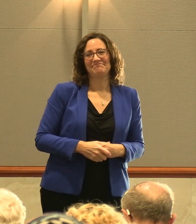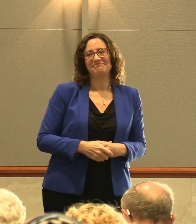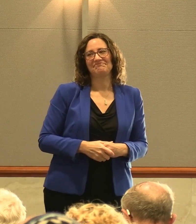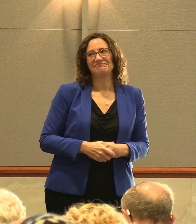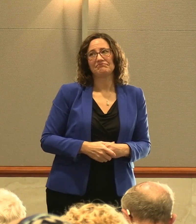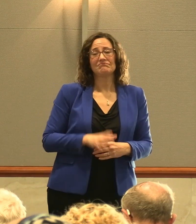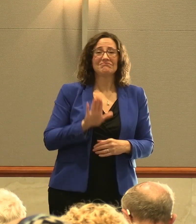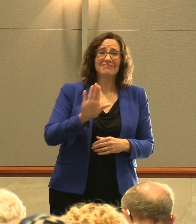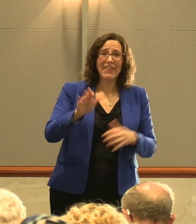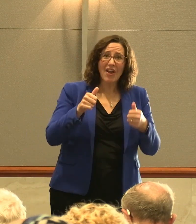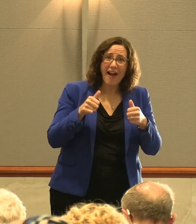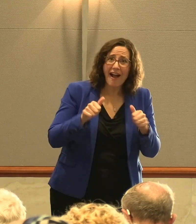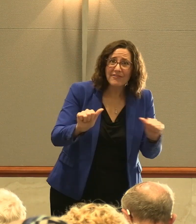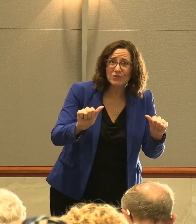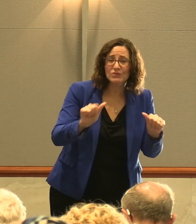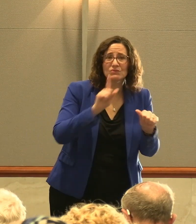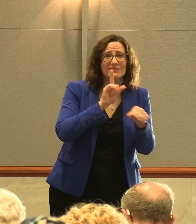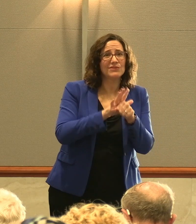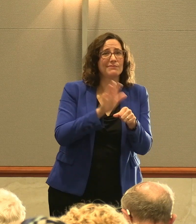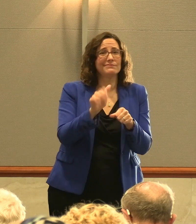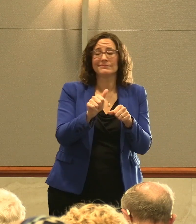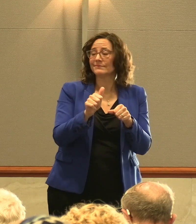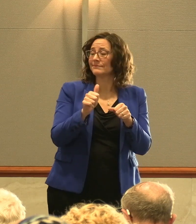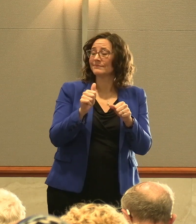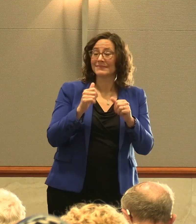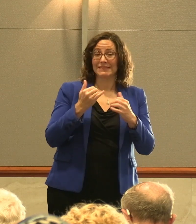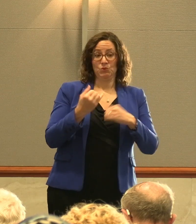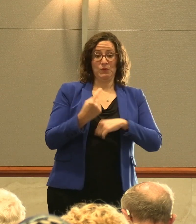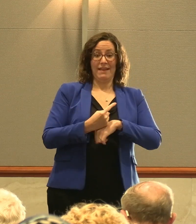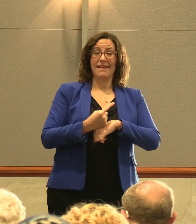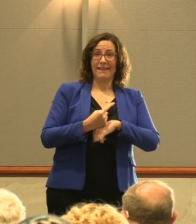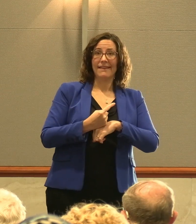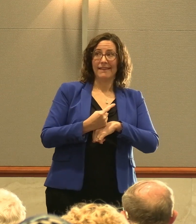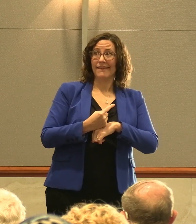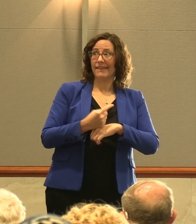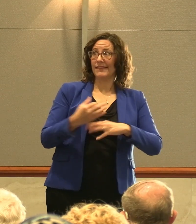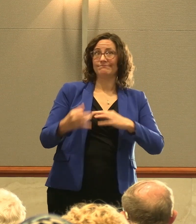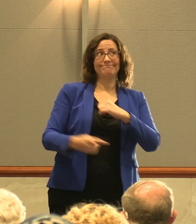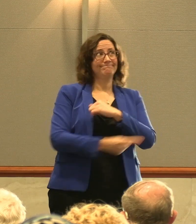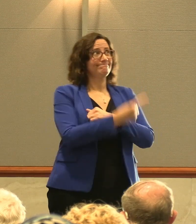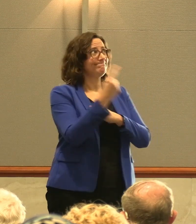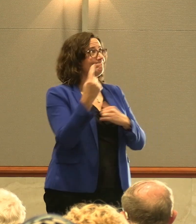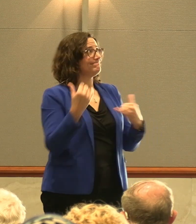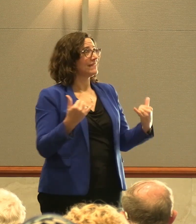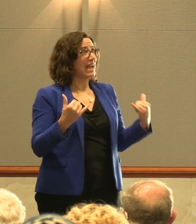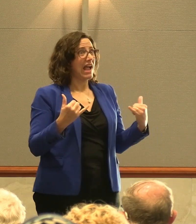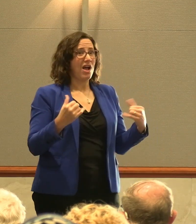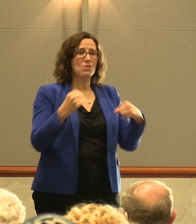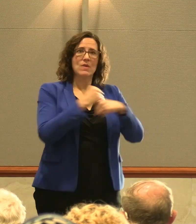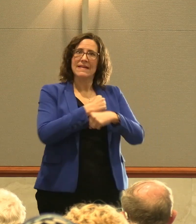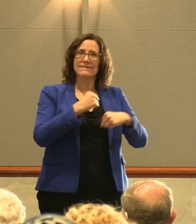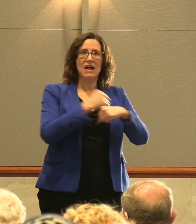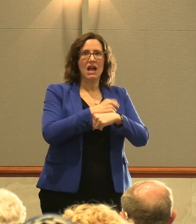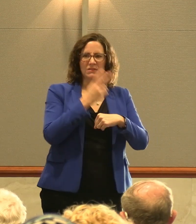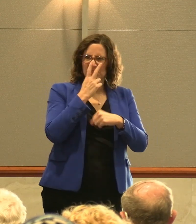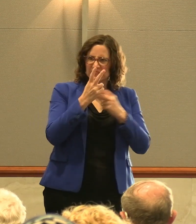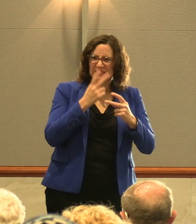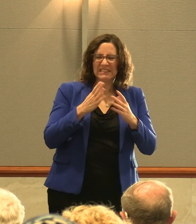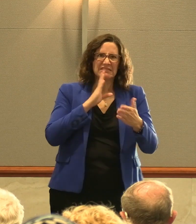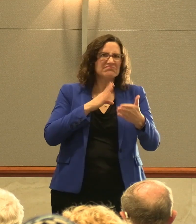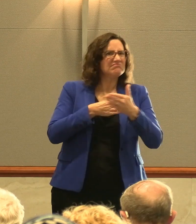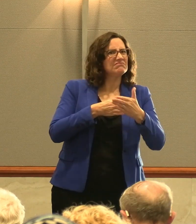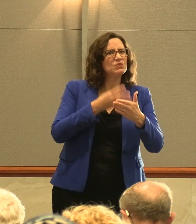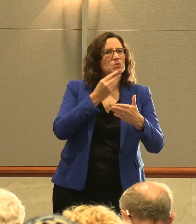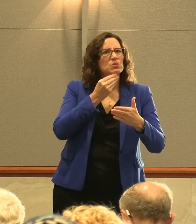Their efforts to make sure that particularly today, we fight the growth of anti-Semitism throughout this